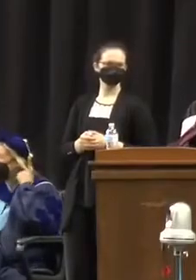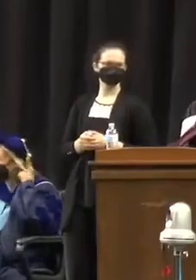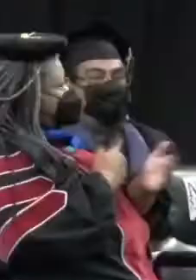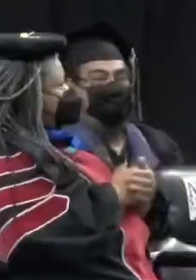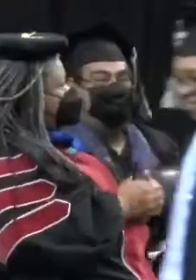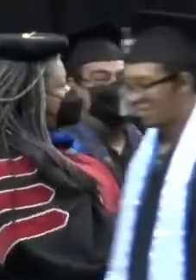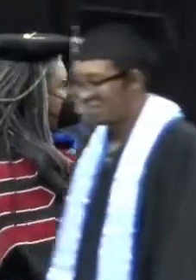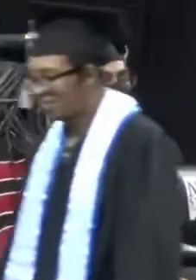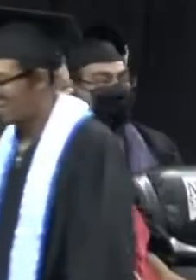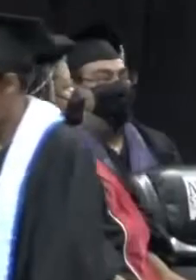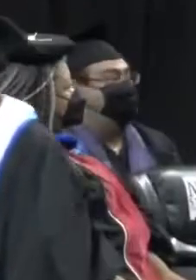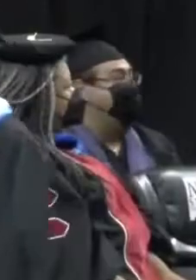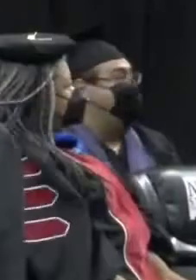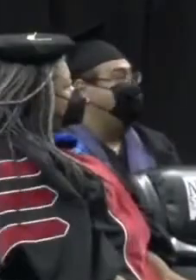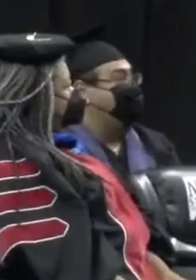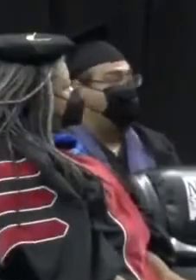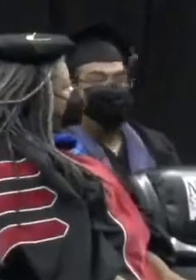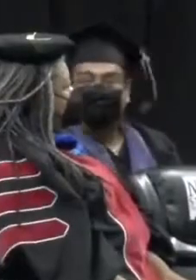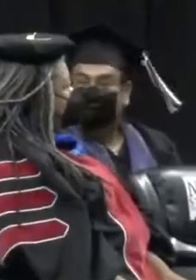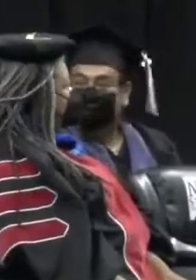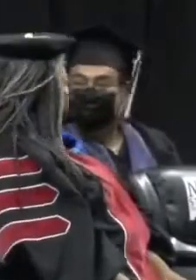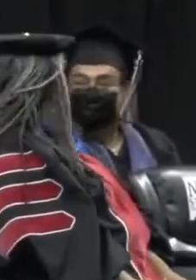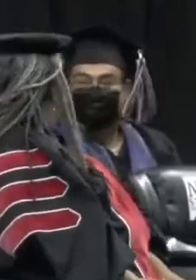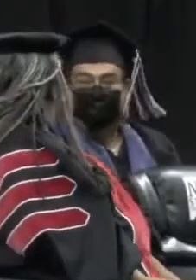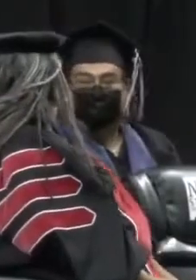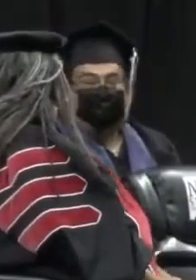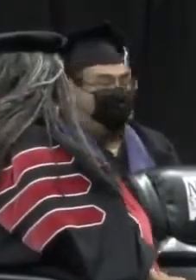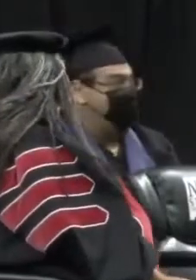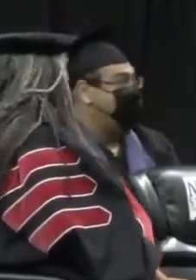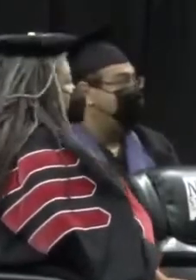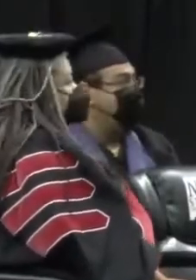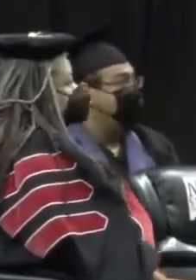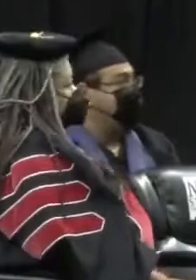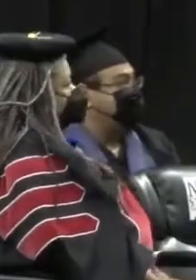oops, he did? Oh, okay, good.